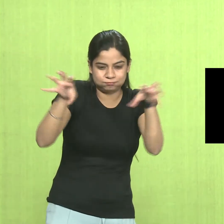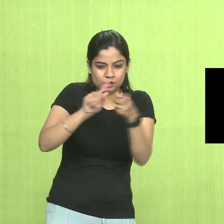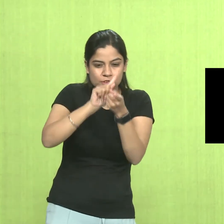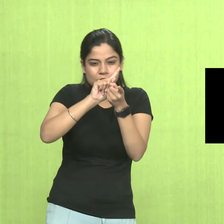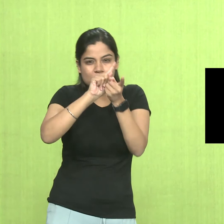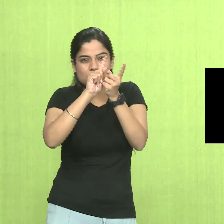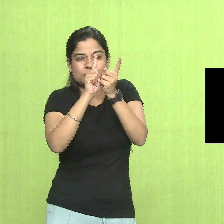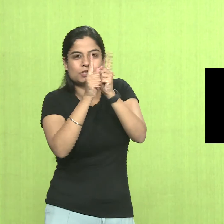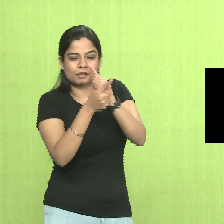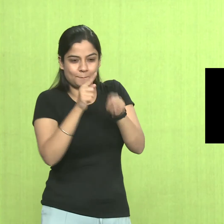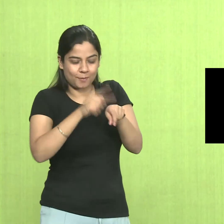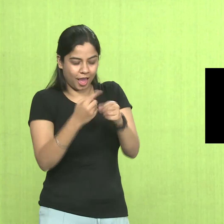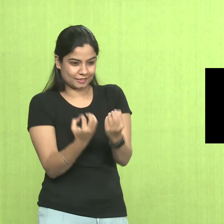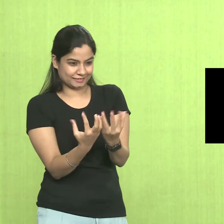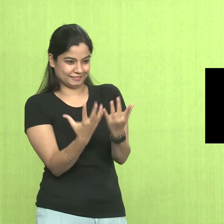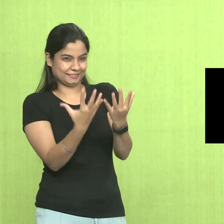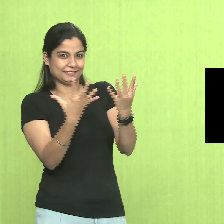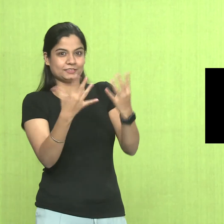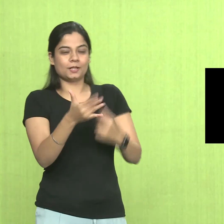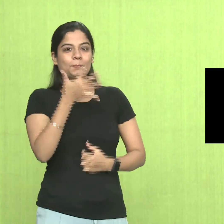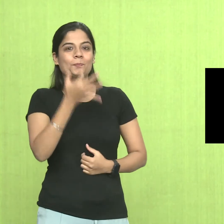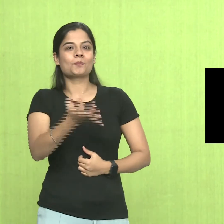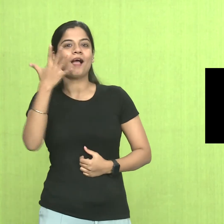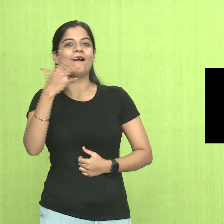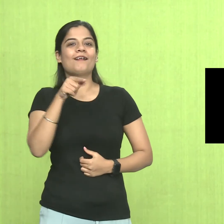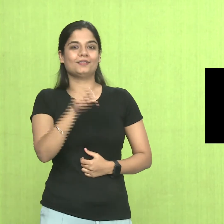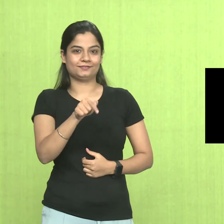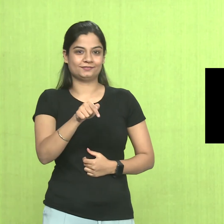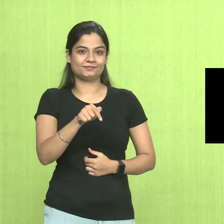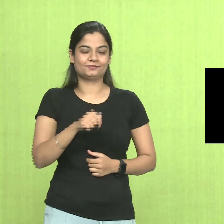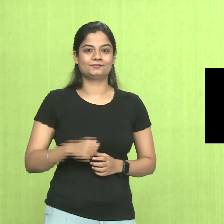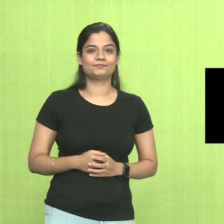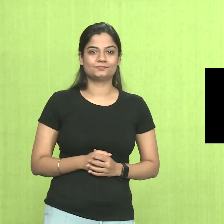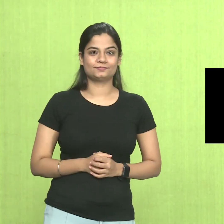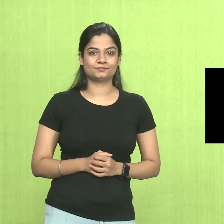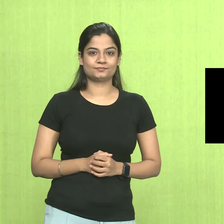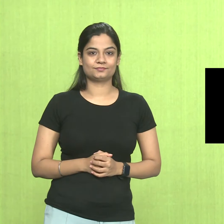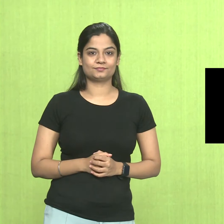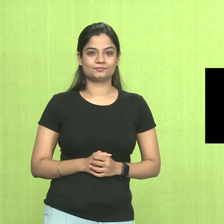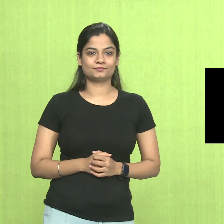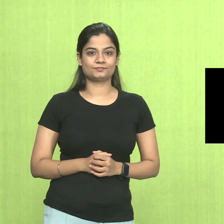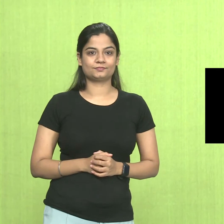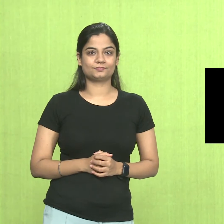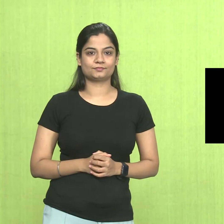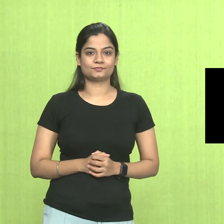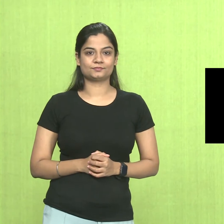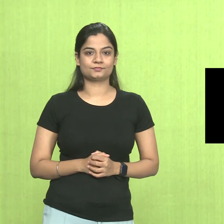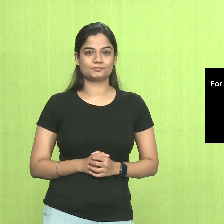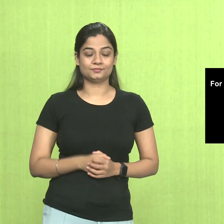So when it is heated, the chicken turns brown and adds flavor to it. So that is roasting.